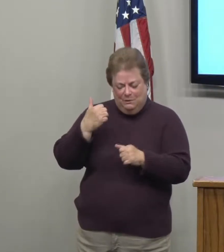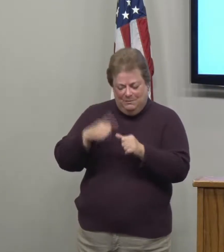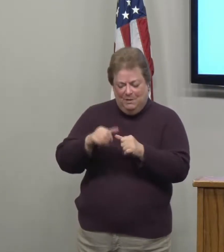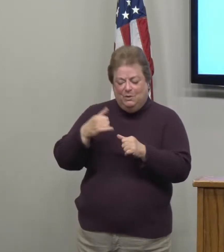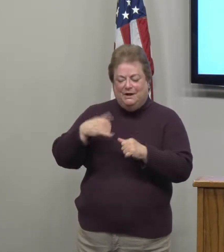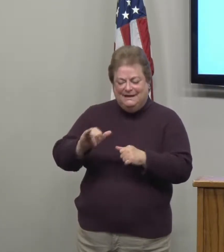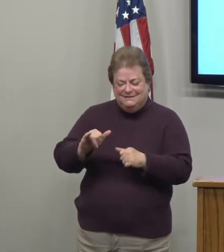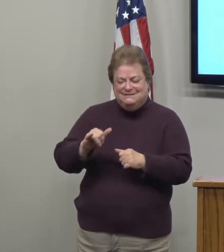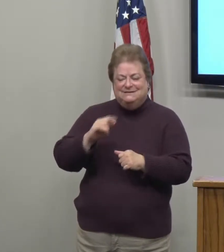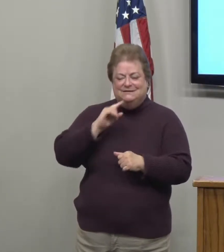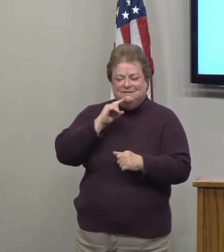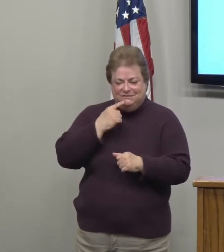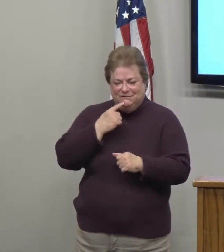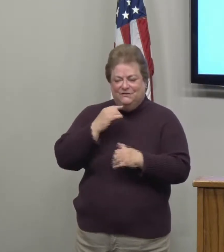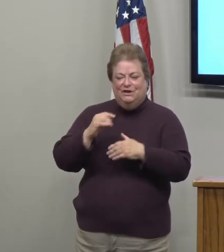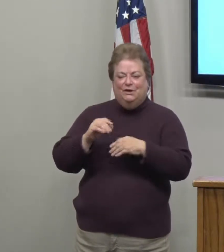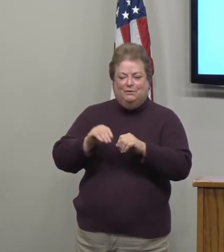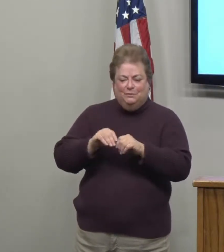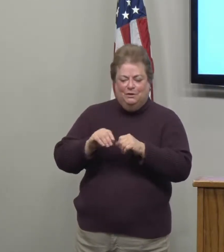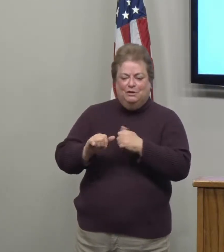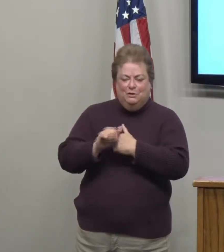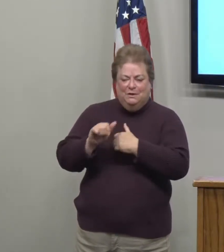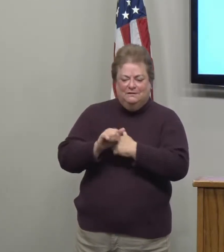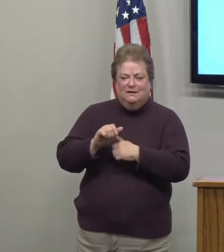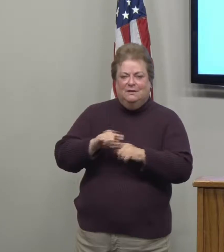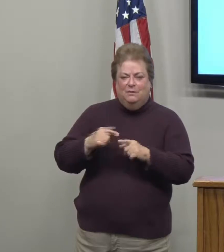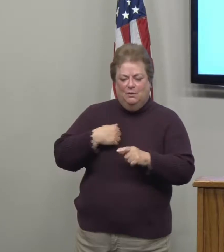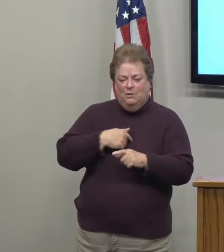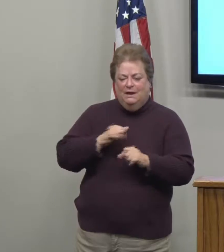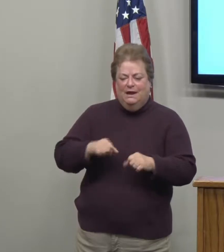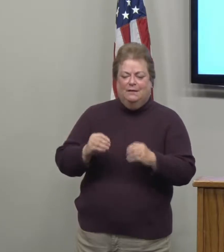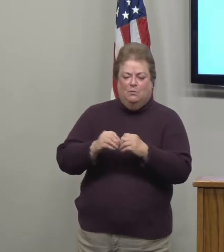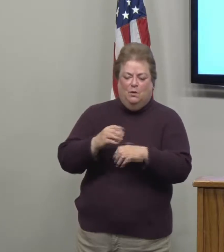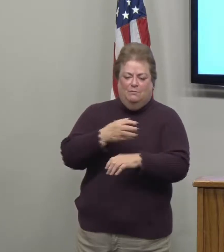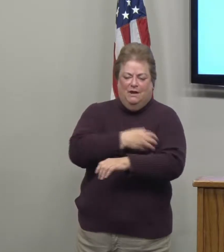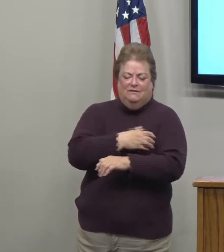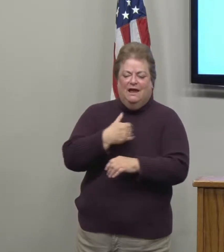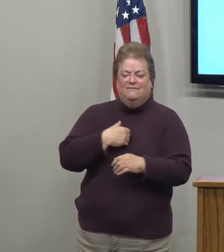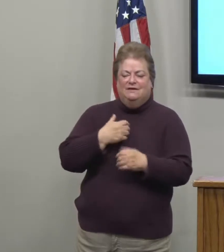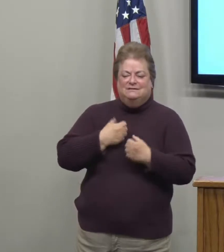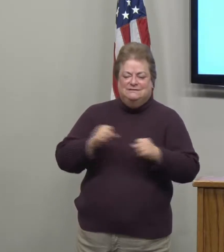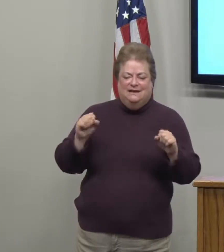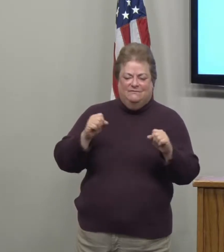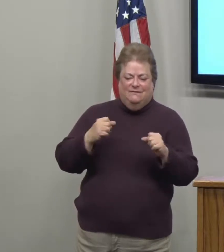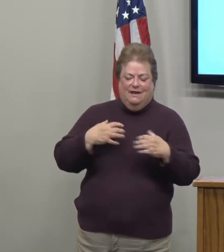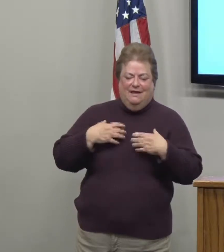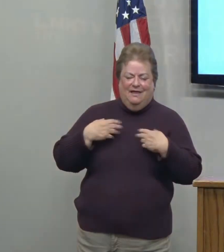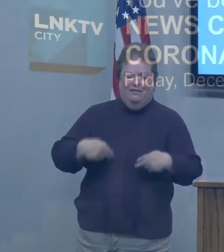together we can be more powerful than this virus. Have a safe and healthy weekend, everybody.